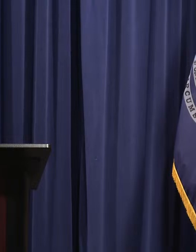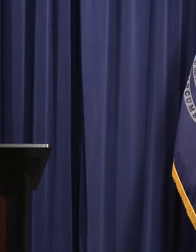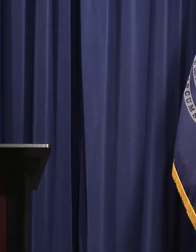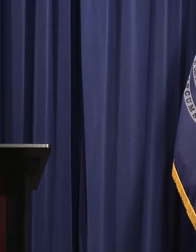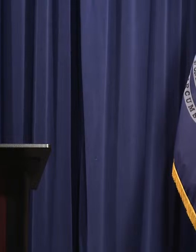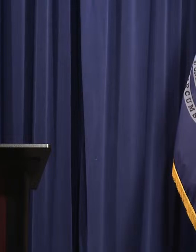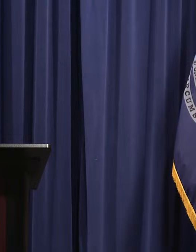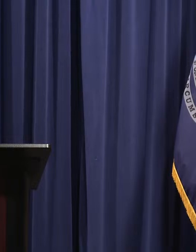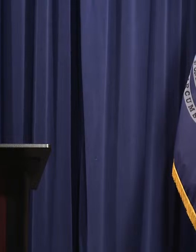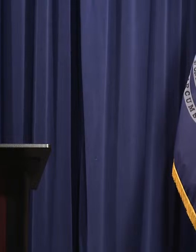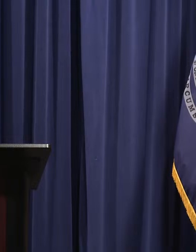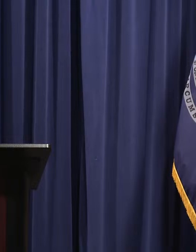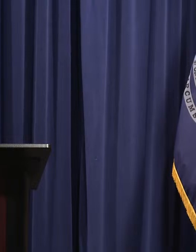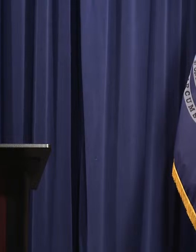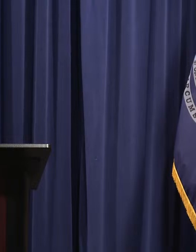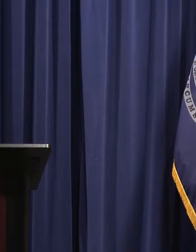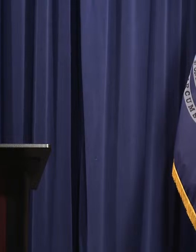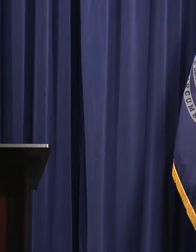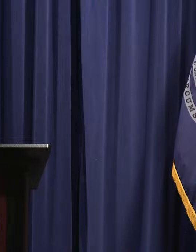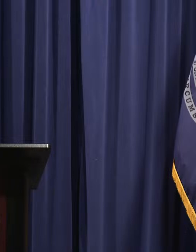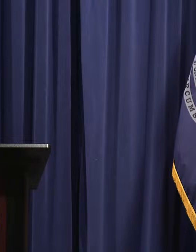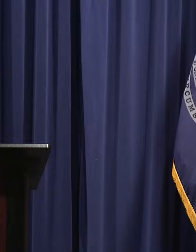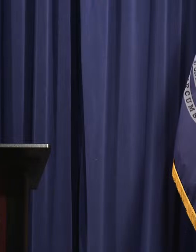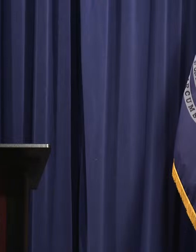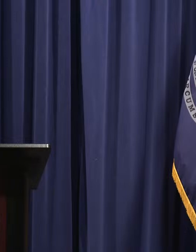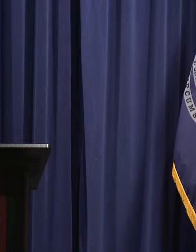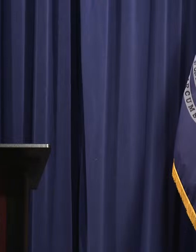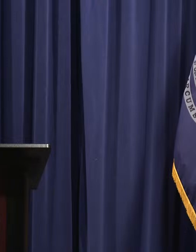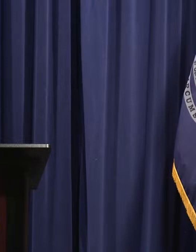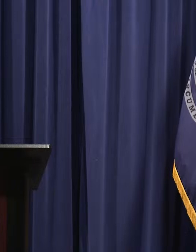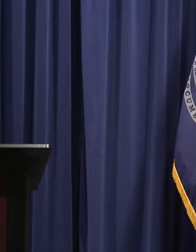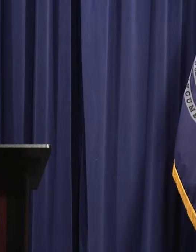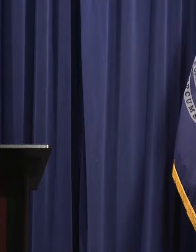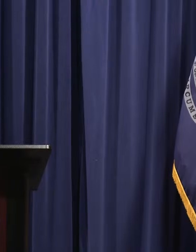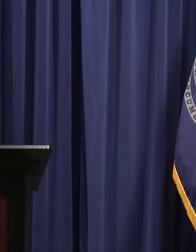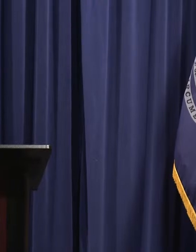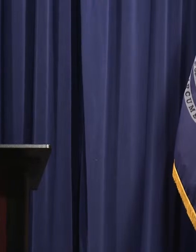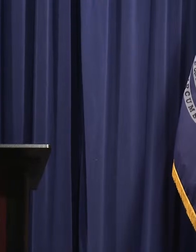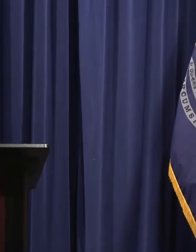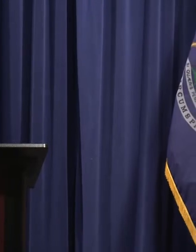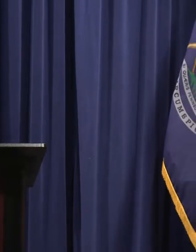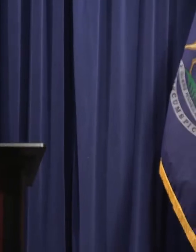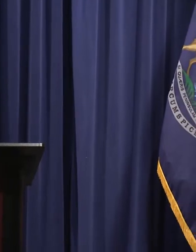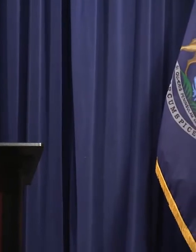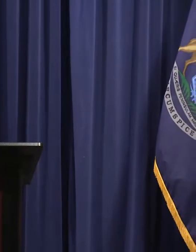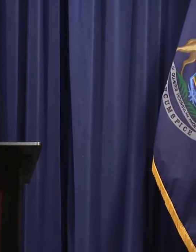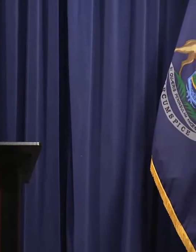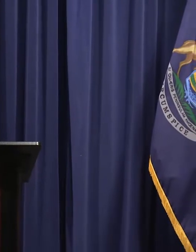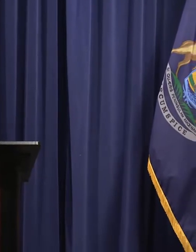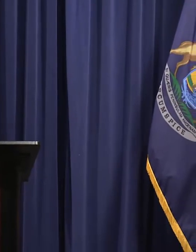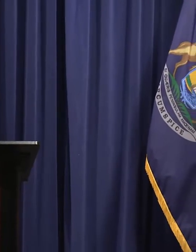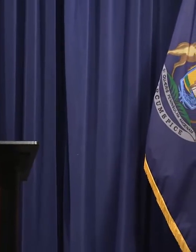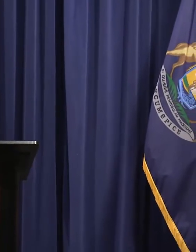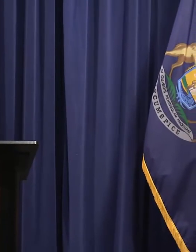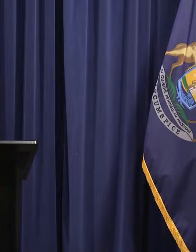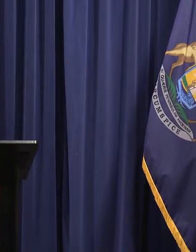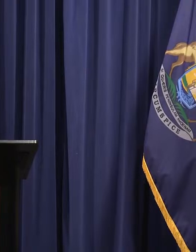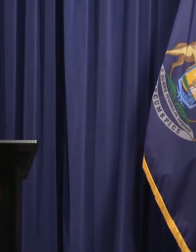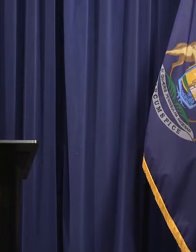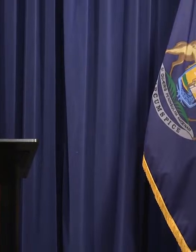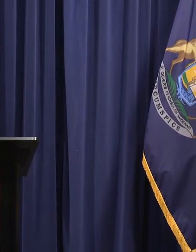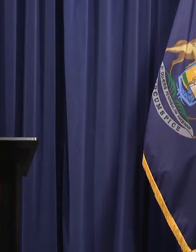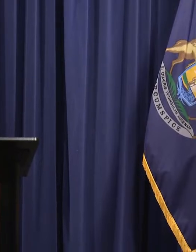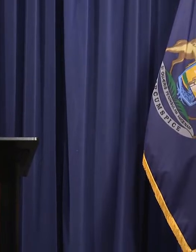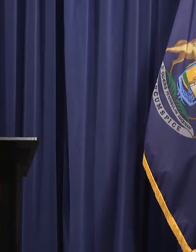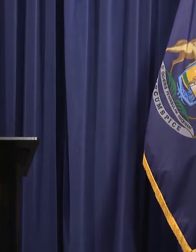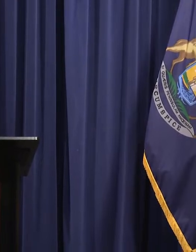the hand. No. Good vibes behind I it. Yeah. think that means we acknowledge you, but Yes. we couldn't Sure, I just talk to the hands. It could